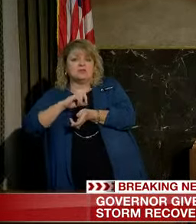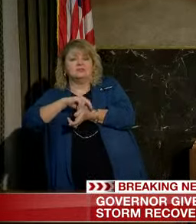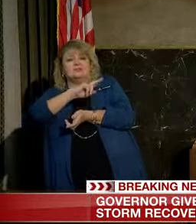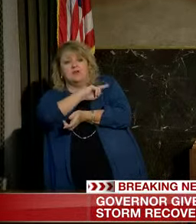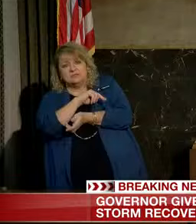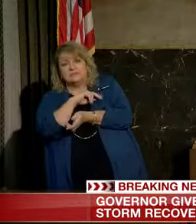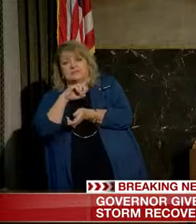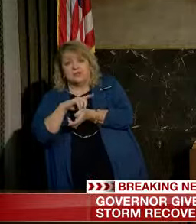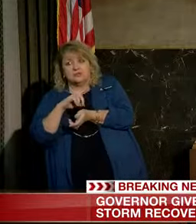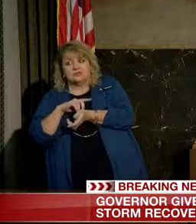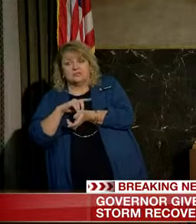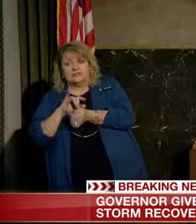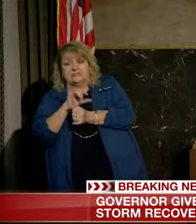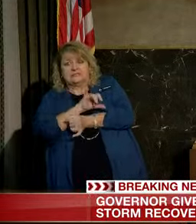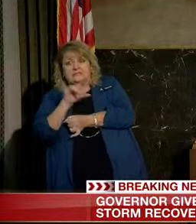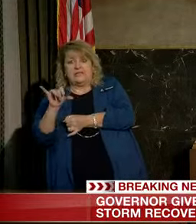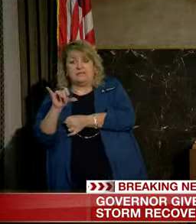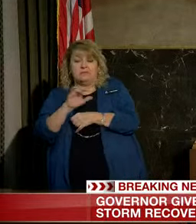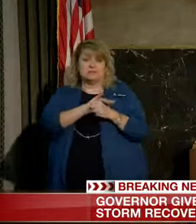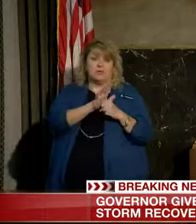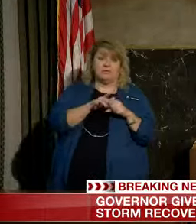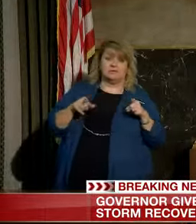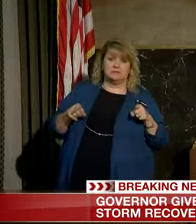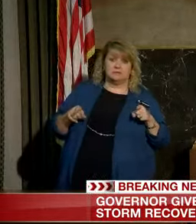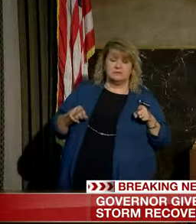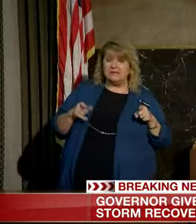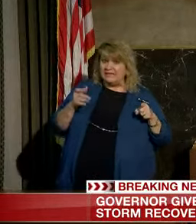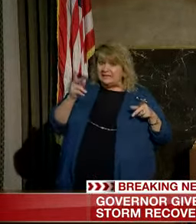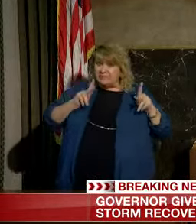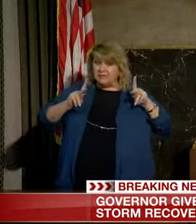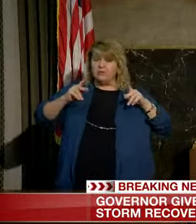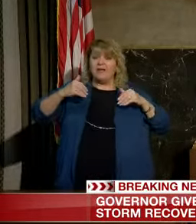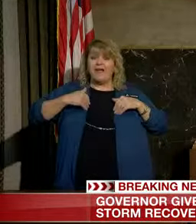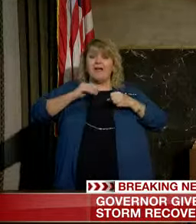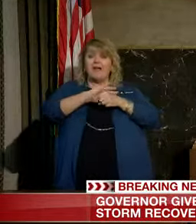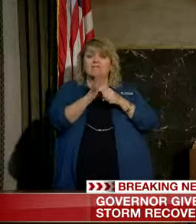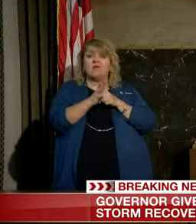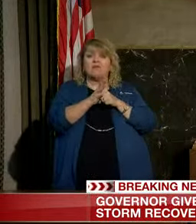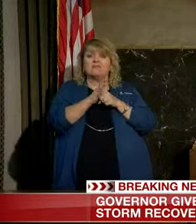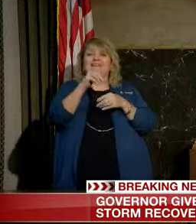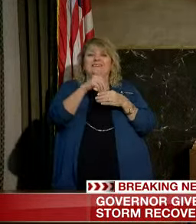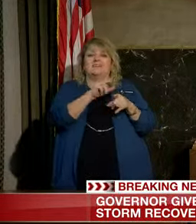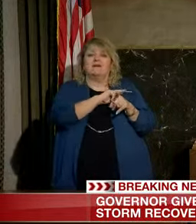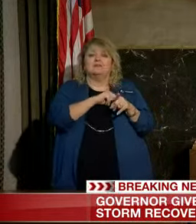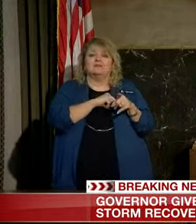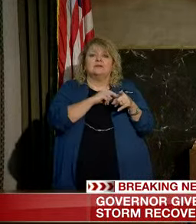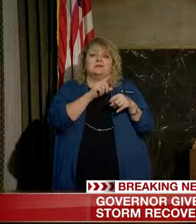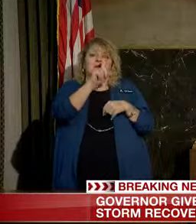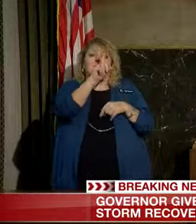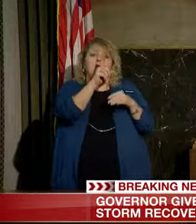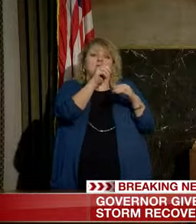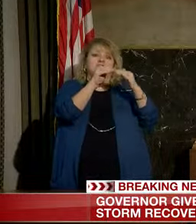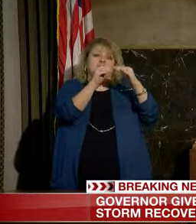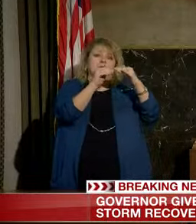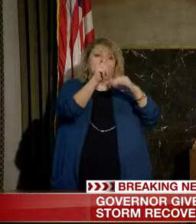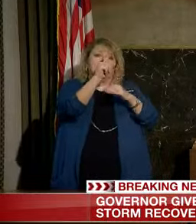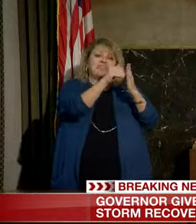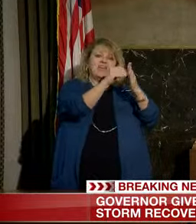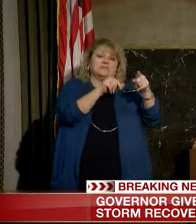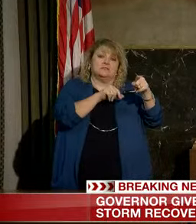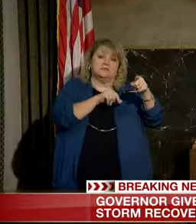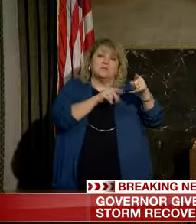And we just told you we have right at 1,000 people still in the hospital with COVID as we get into flu season. So just like